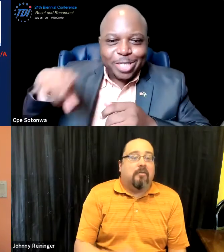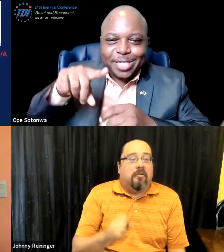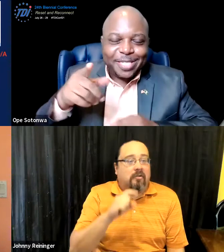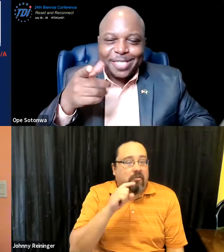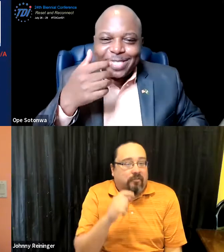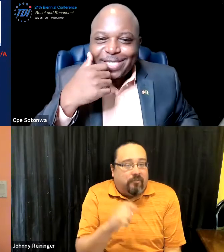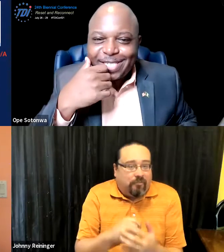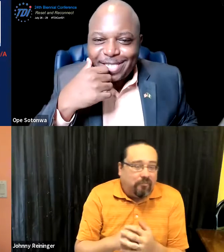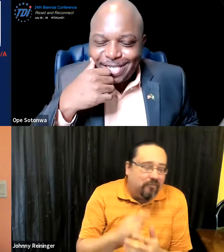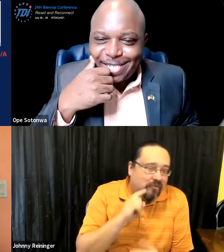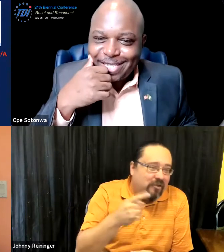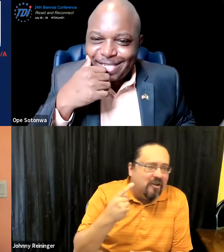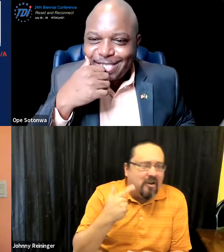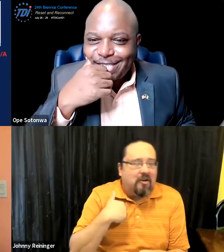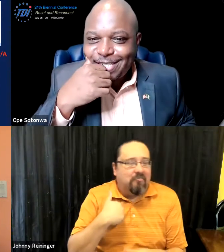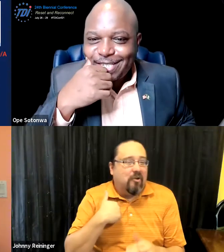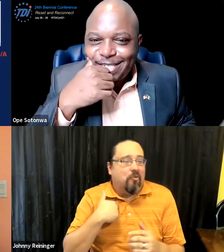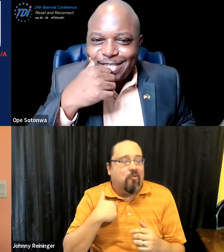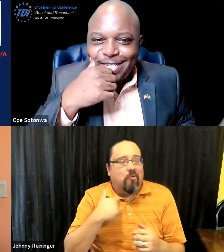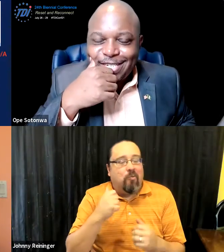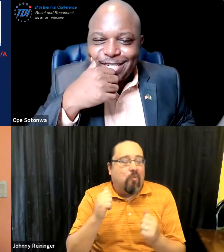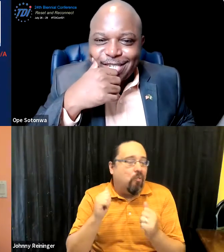Thank you, Johnny. Do you want to share some of your thoughts too?